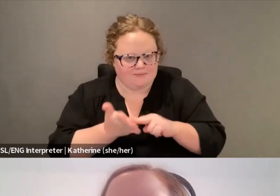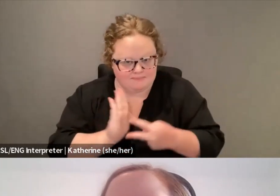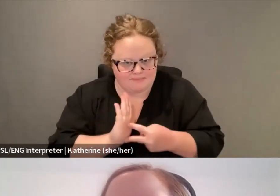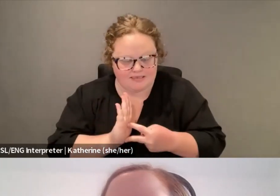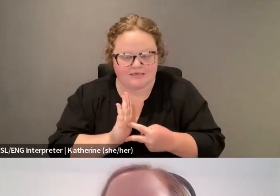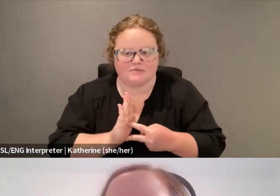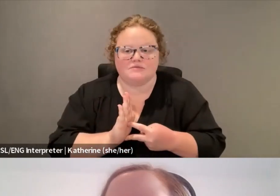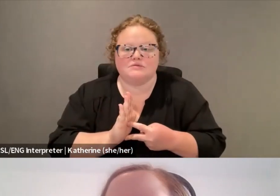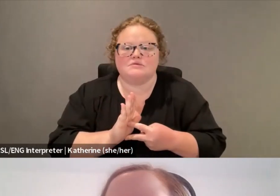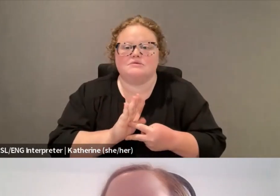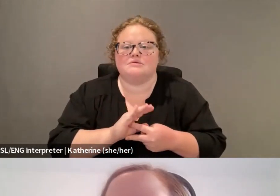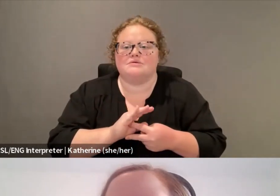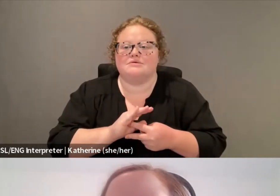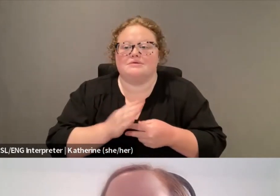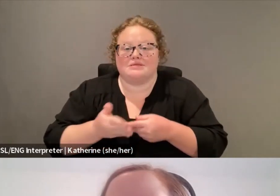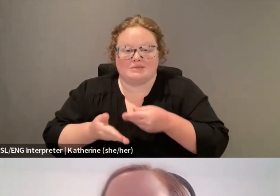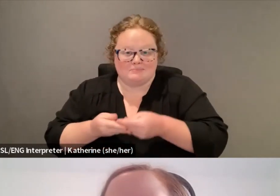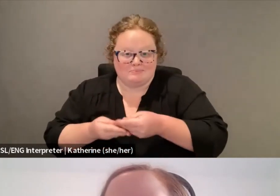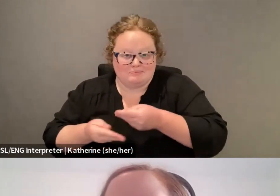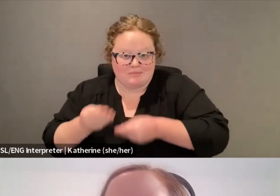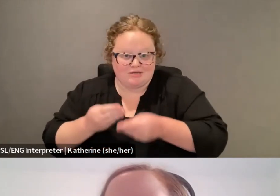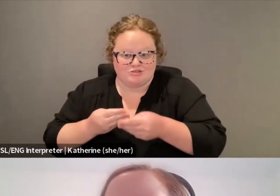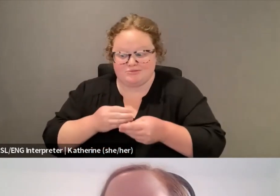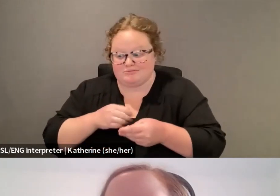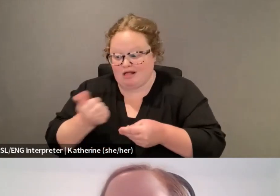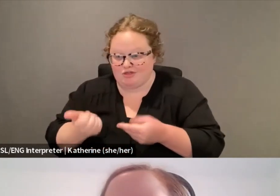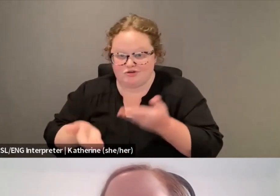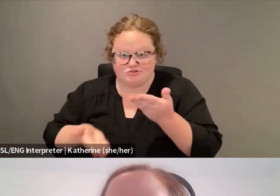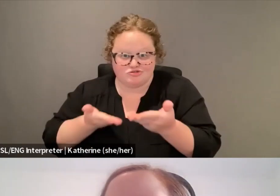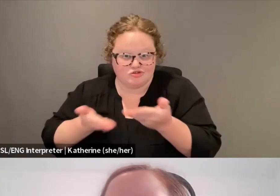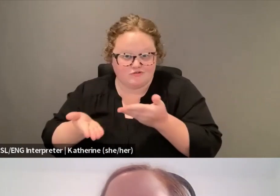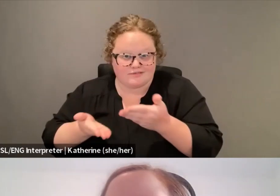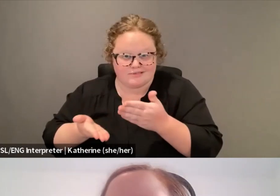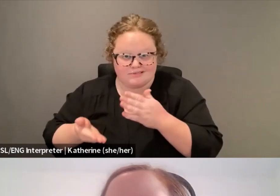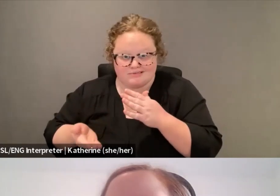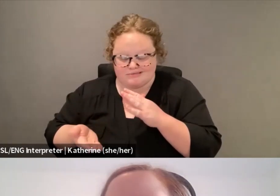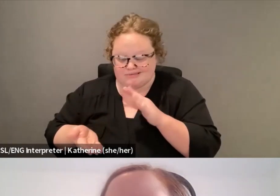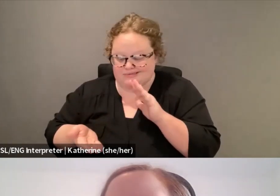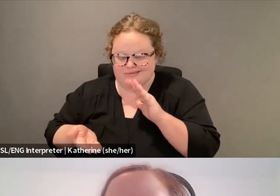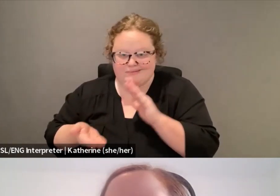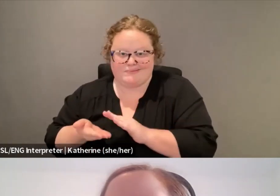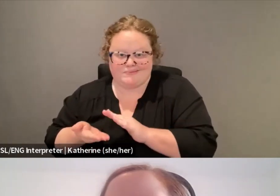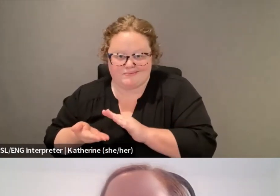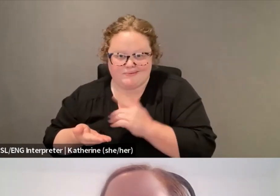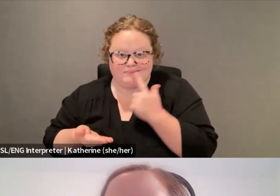fewer budget dollars left over to spend on services because they're really working with the support broker.